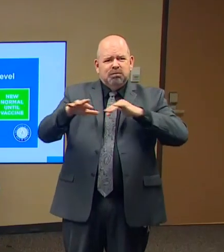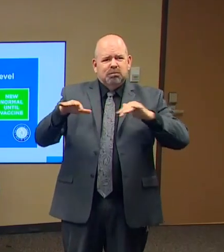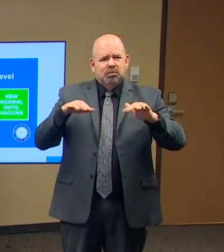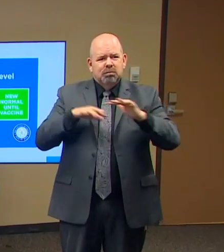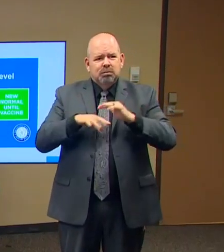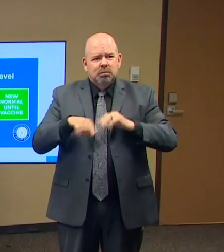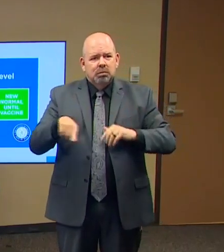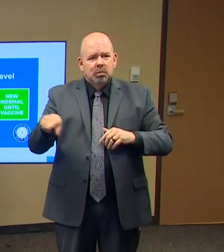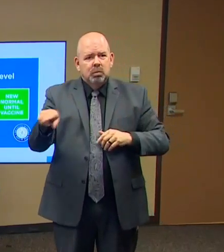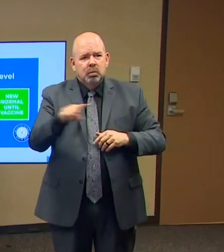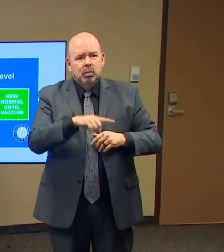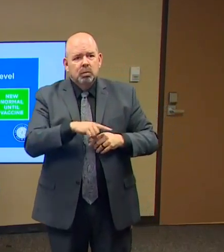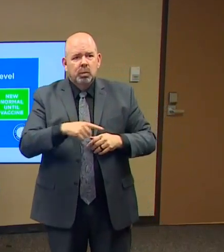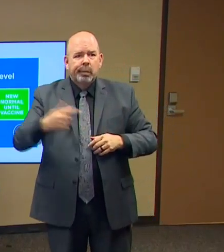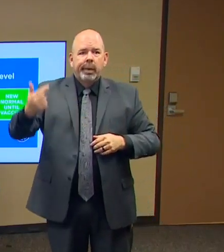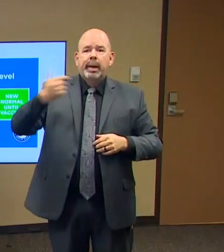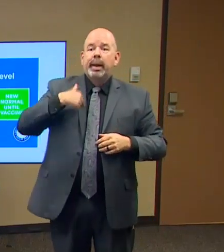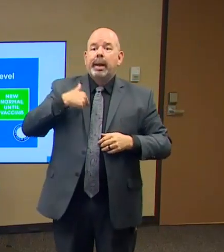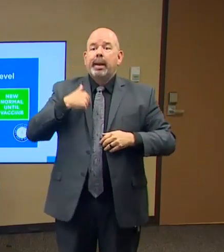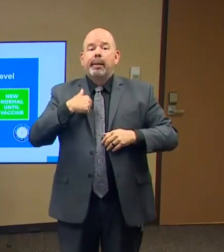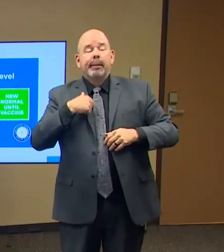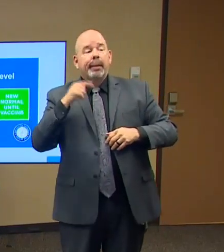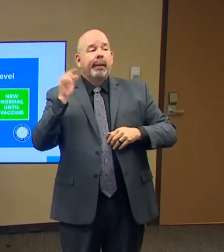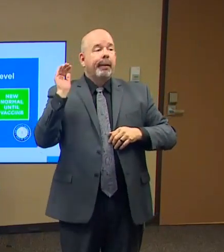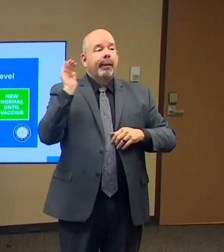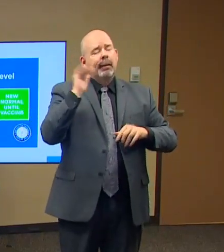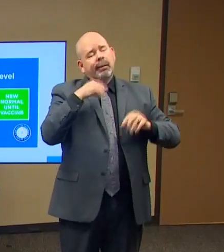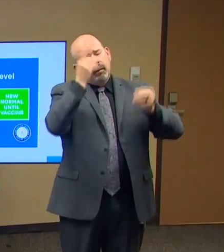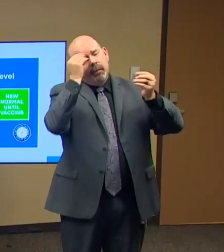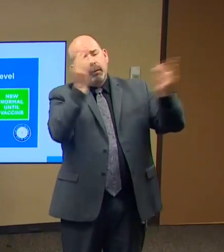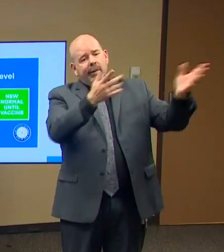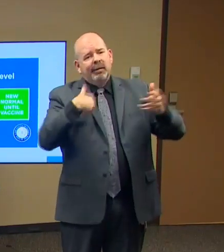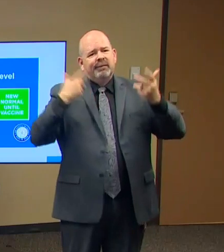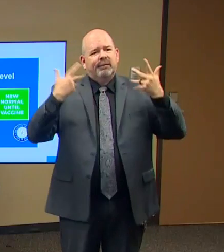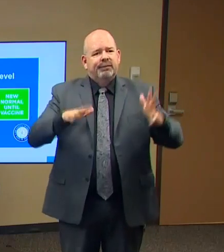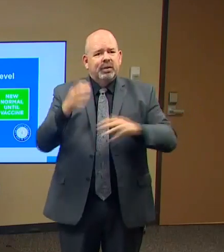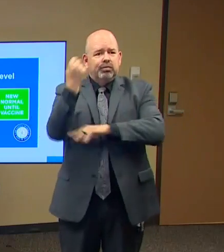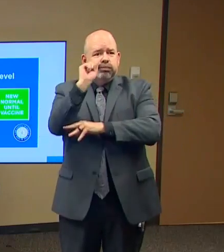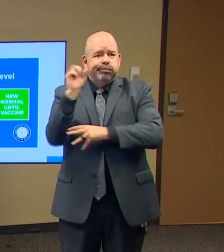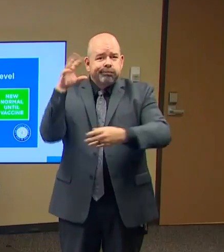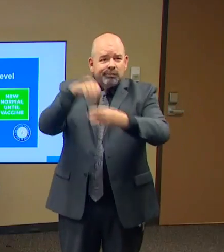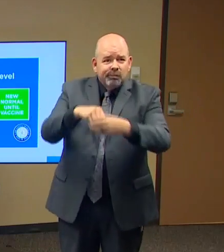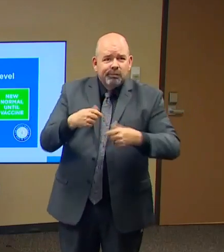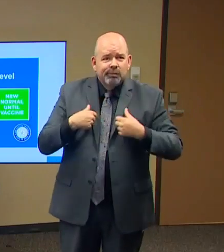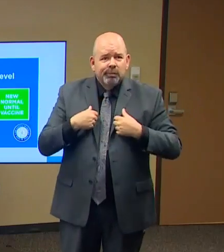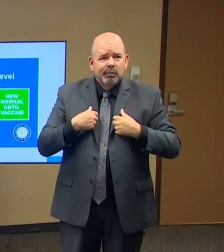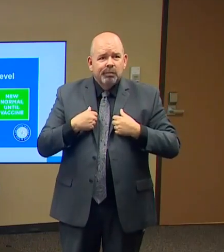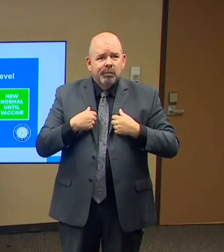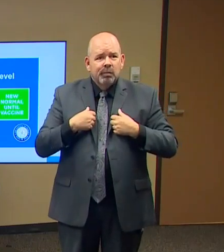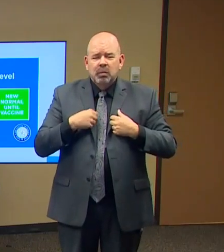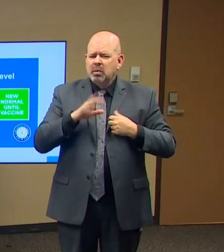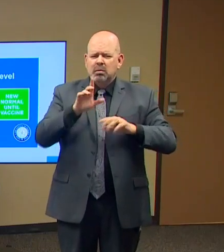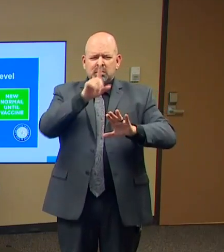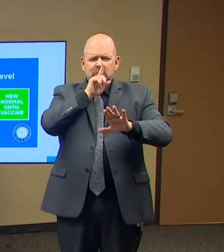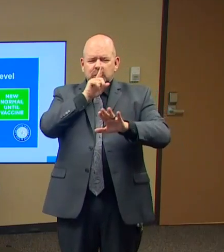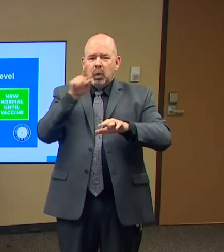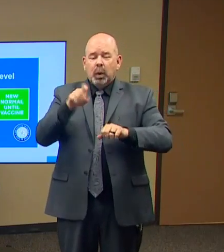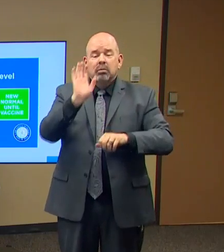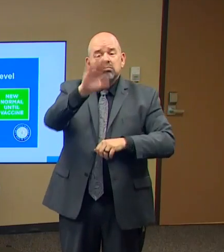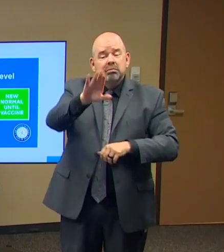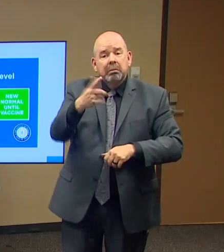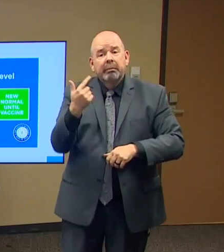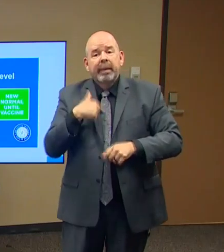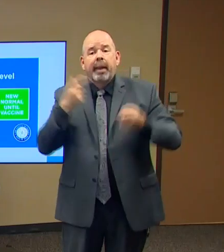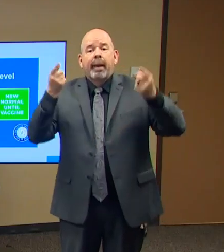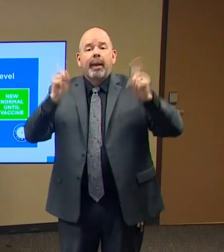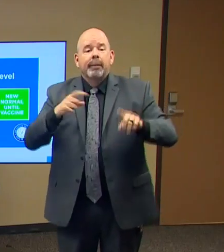protest, if you were at a church camp with 30 people, if you were at a